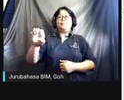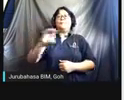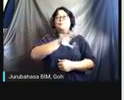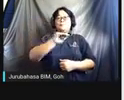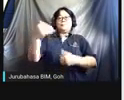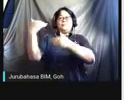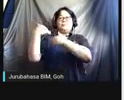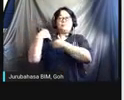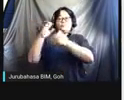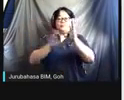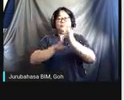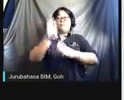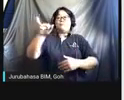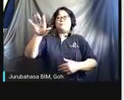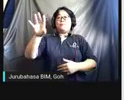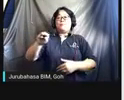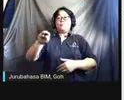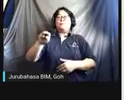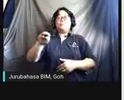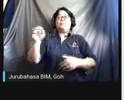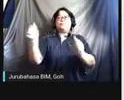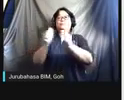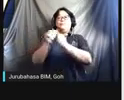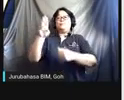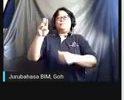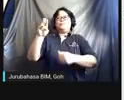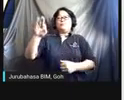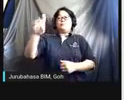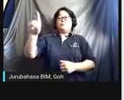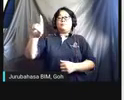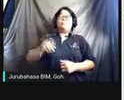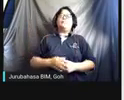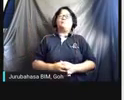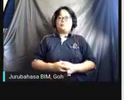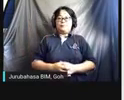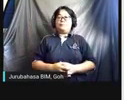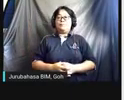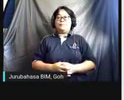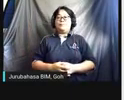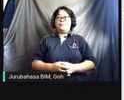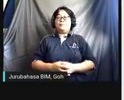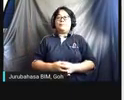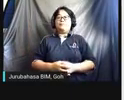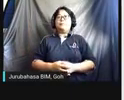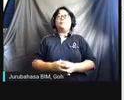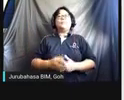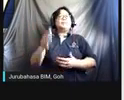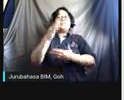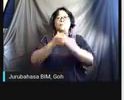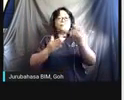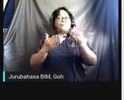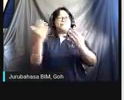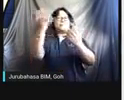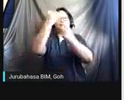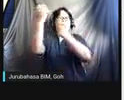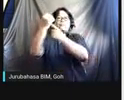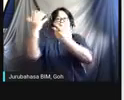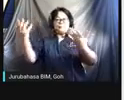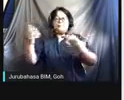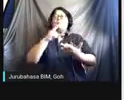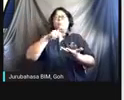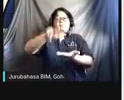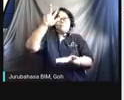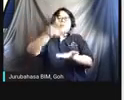Development under the Malaysian Federation of the Deaf, or MFD. Some of Encik Sazali's achievements include being recognized